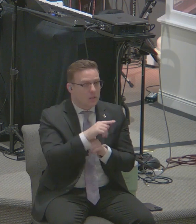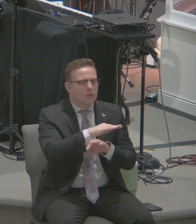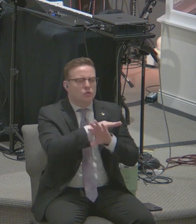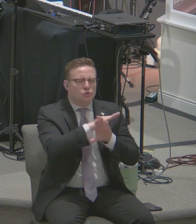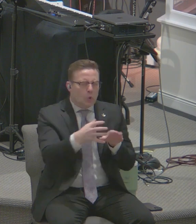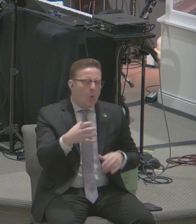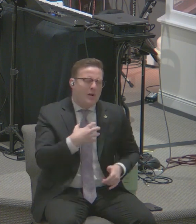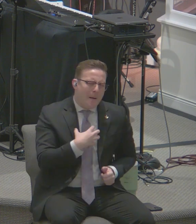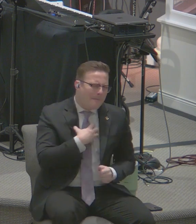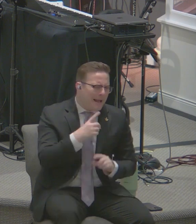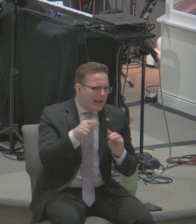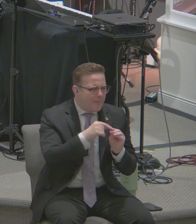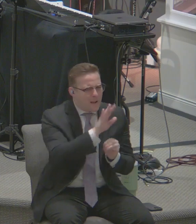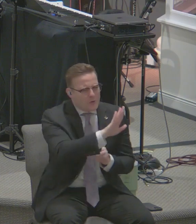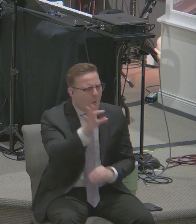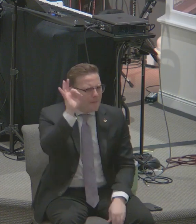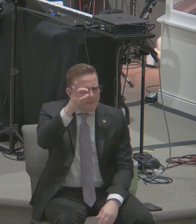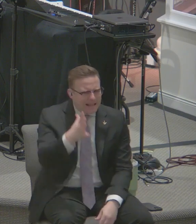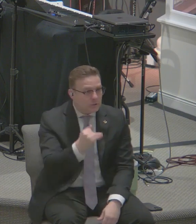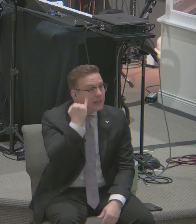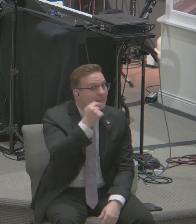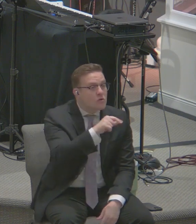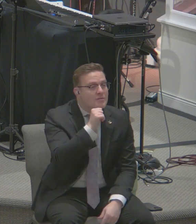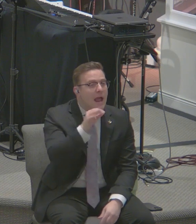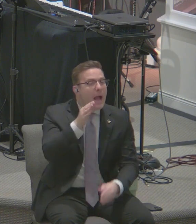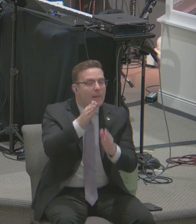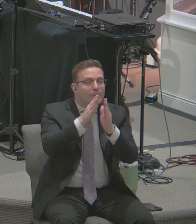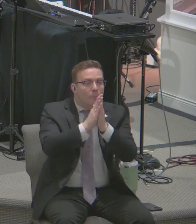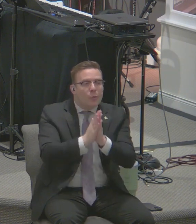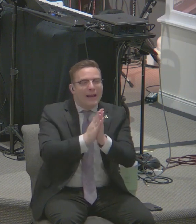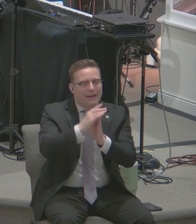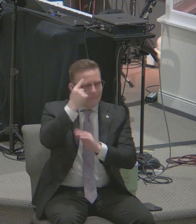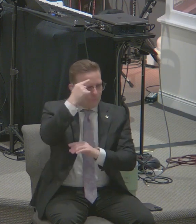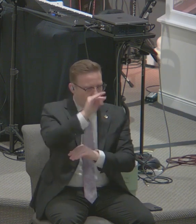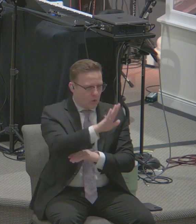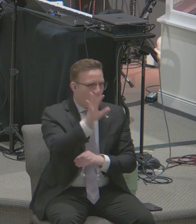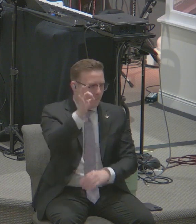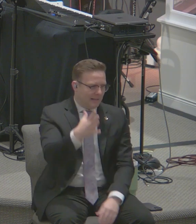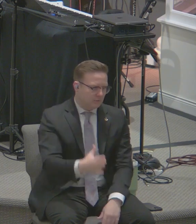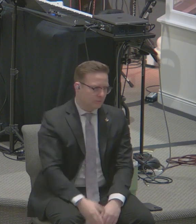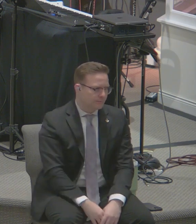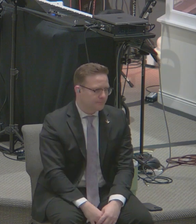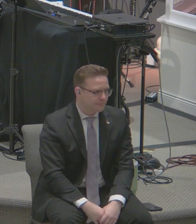Don't complain about your pastor if you're not praying for your pastor.